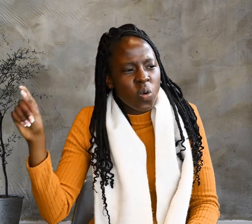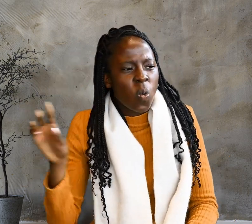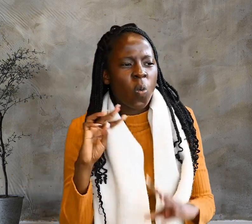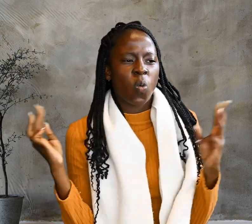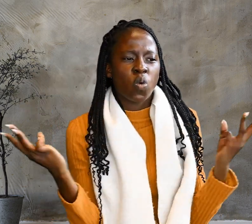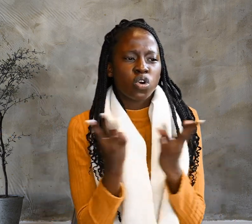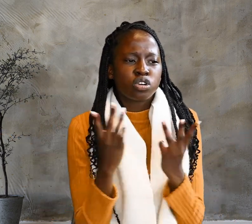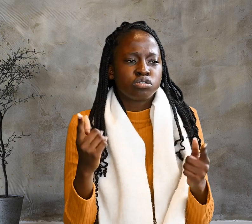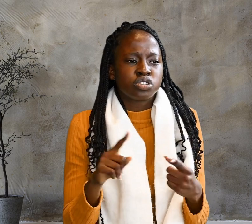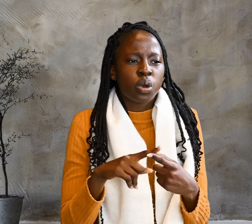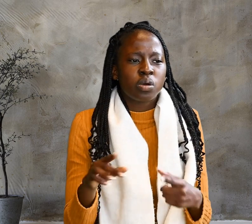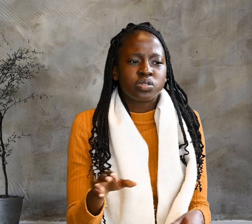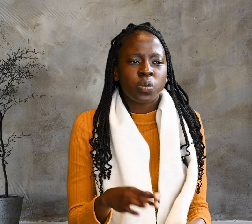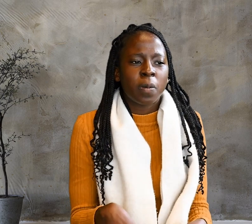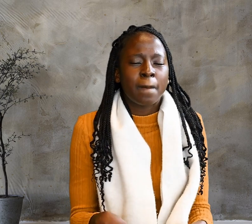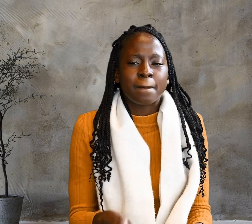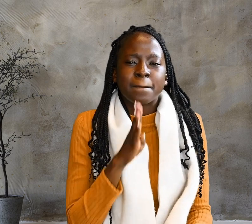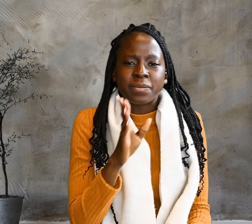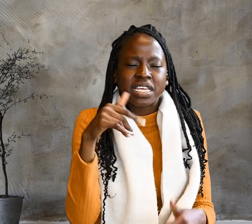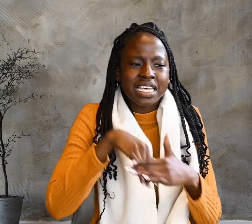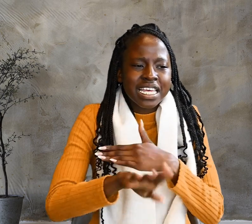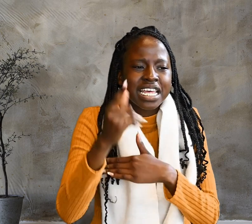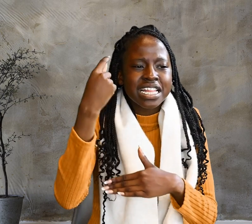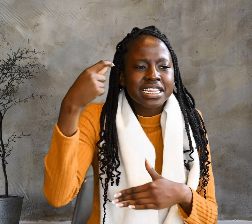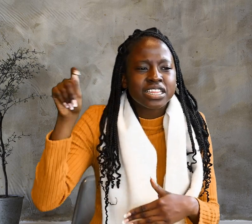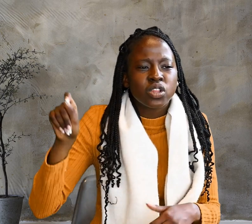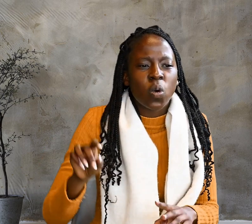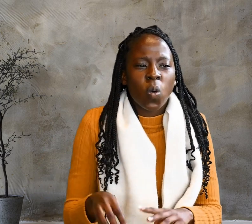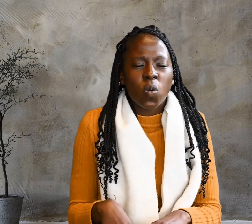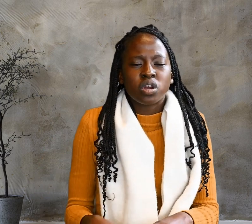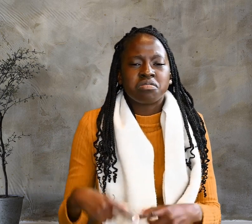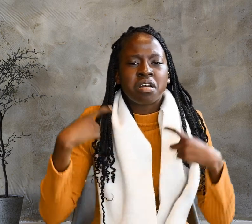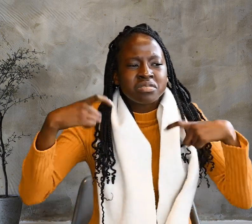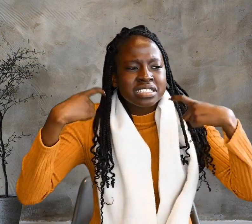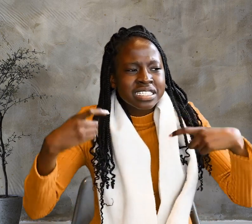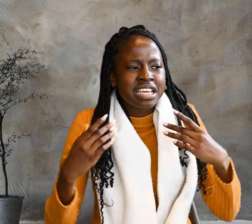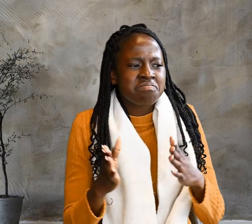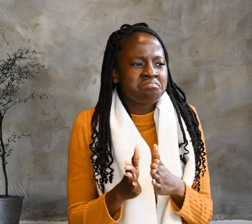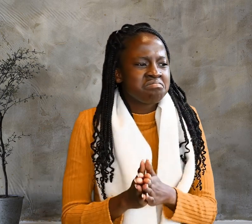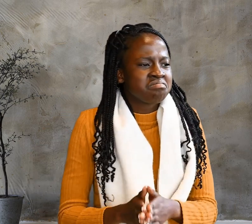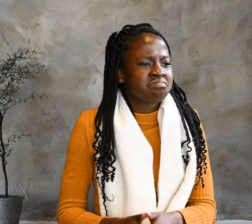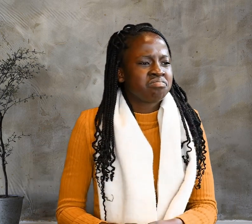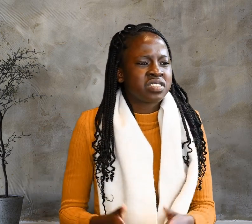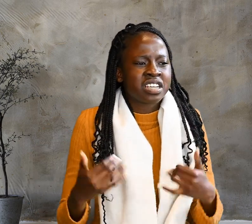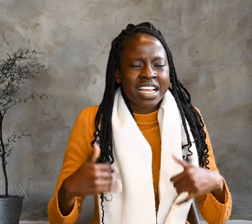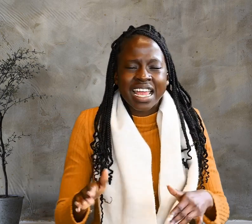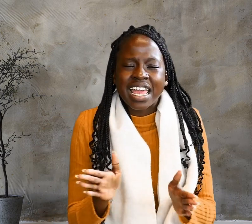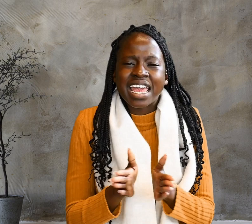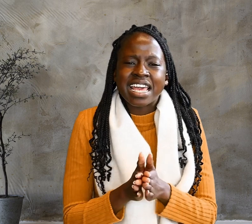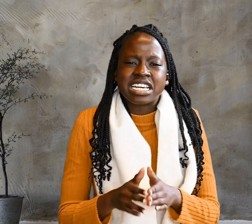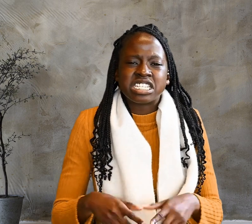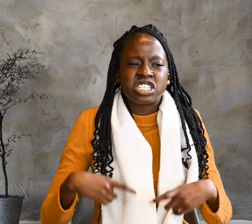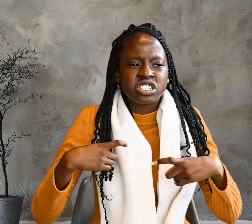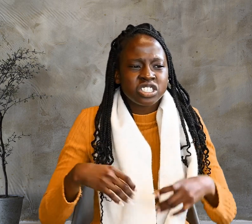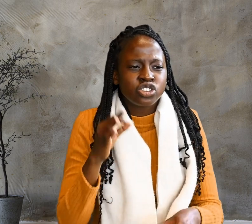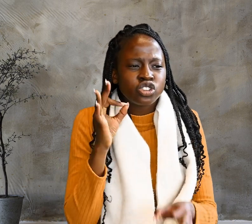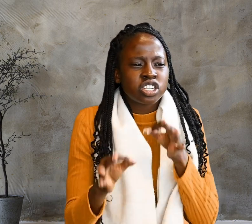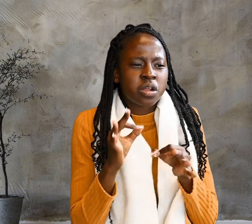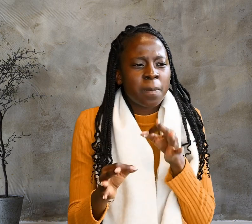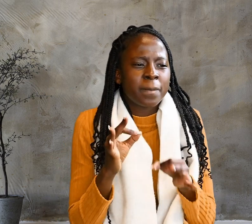sin and righteousness and judgment about sin, because people do not believe